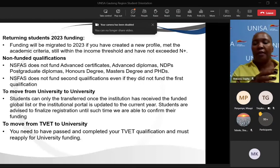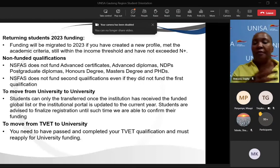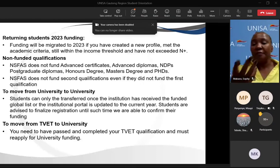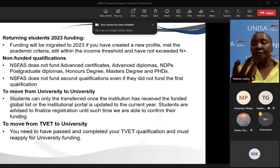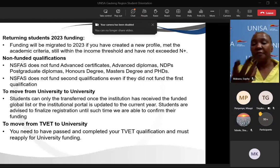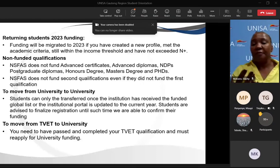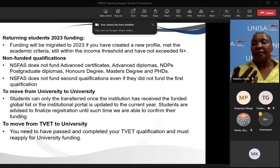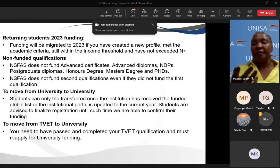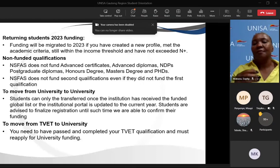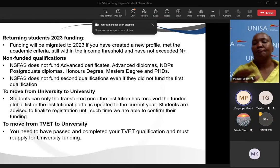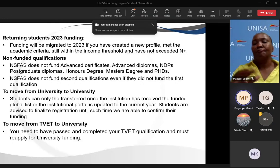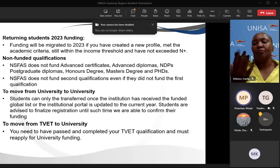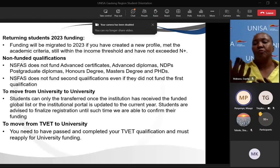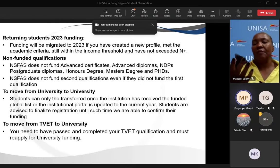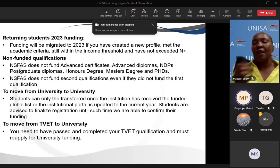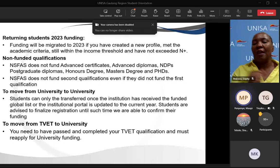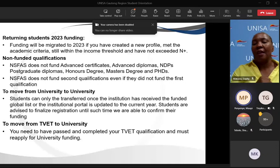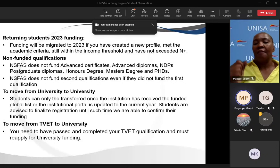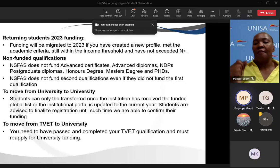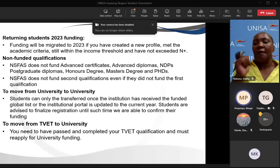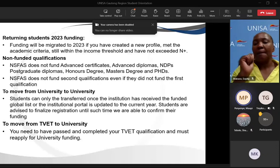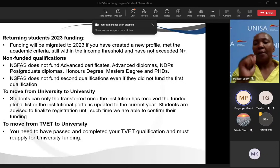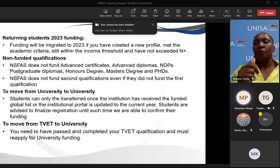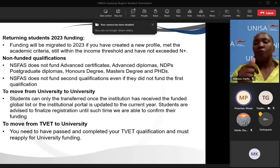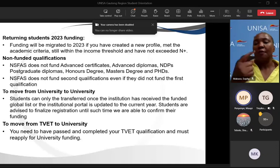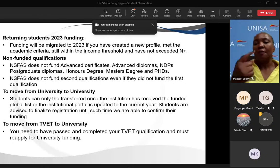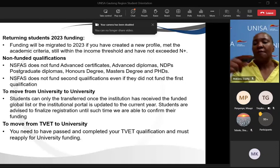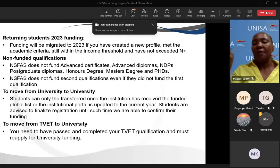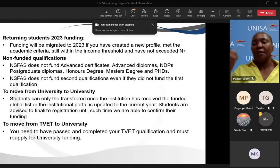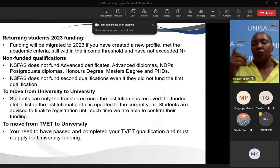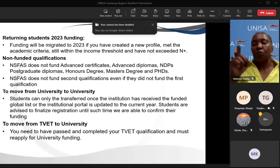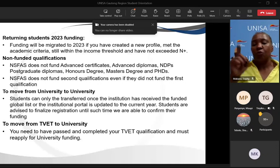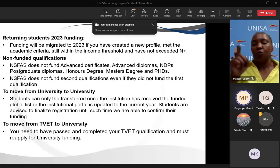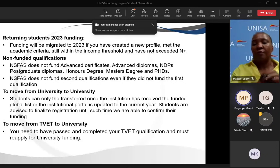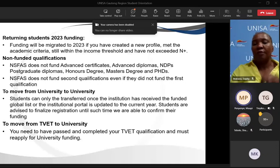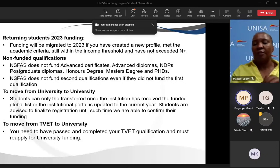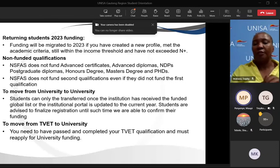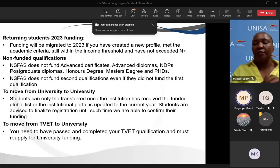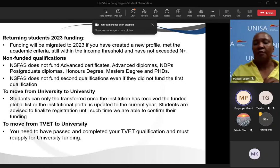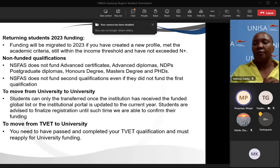they have not funded you on the first qualification that you completed